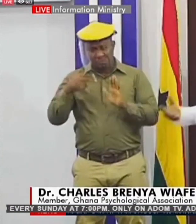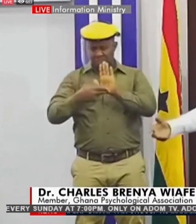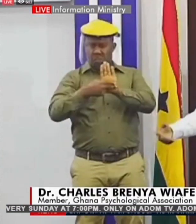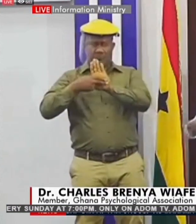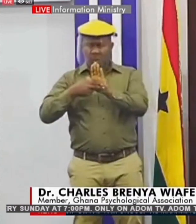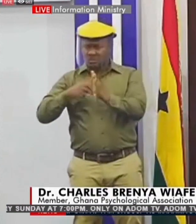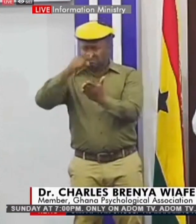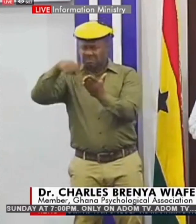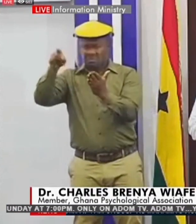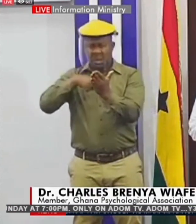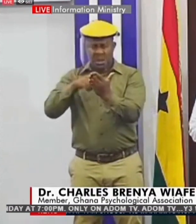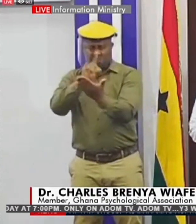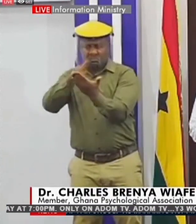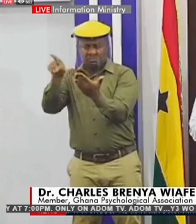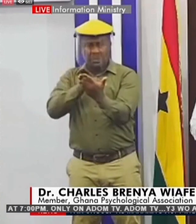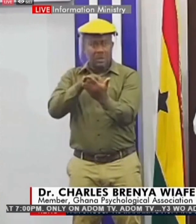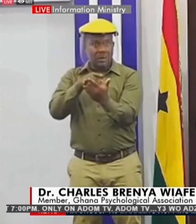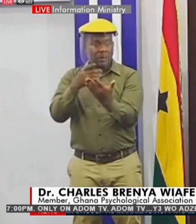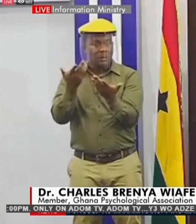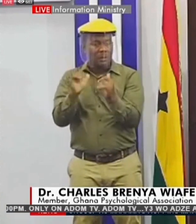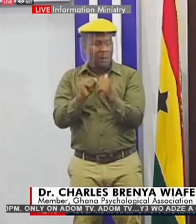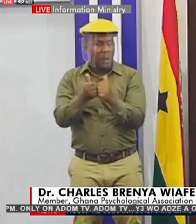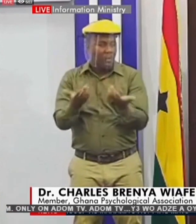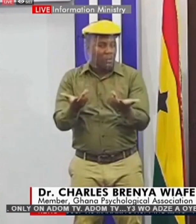are the effects, and what we can do.